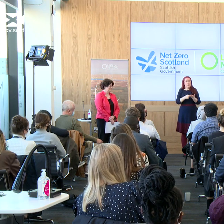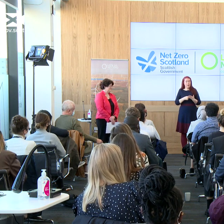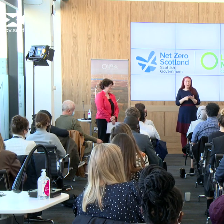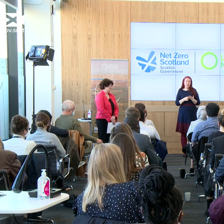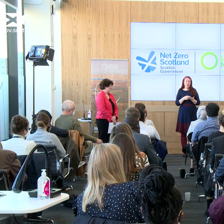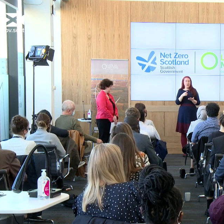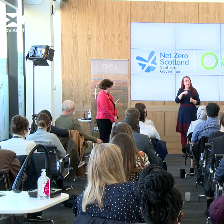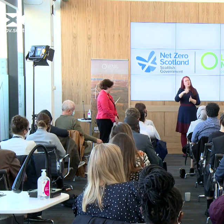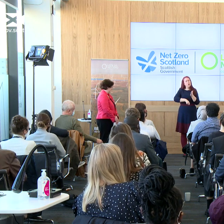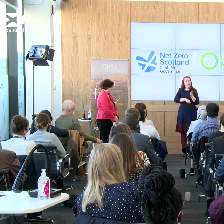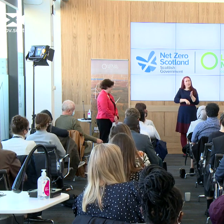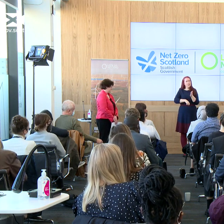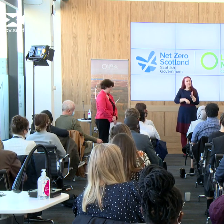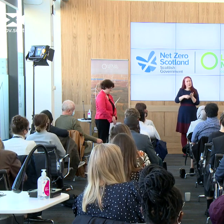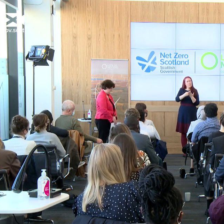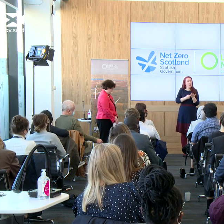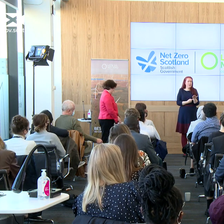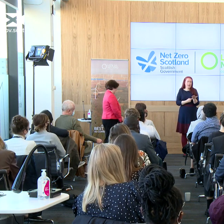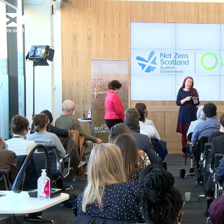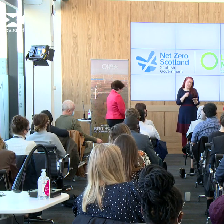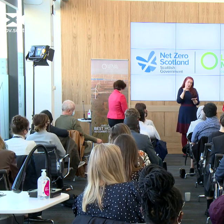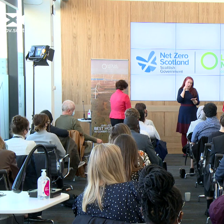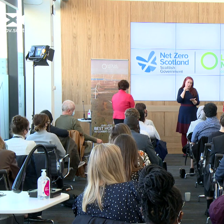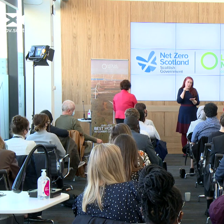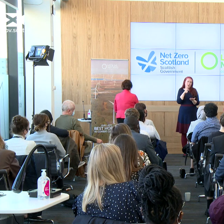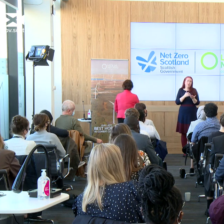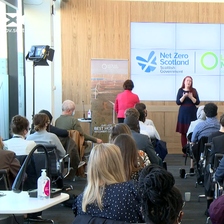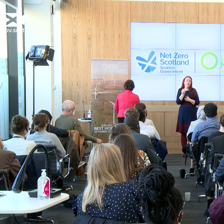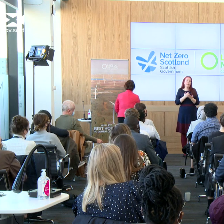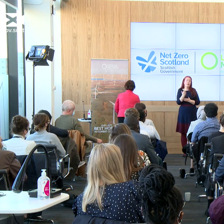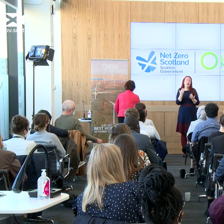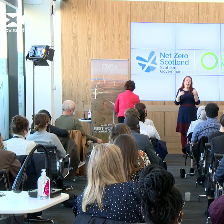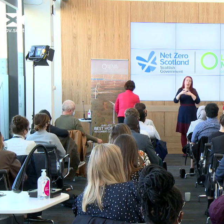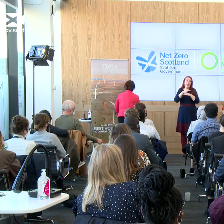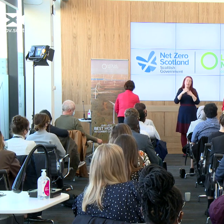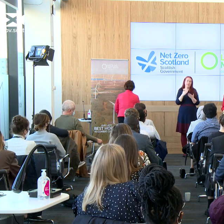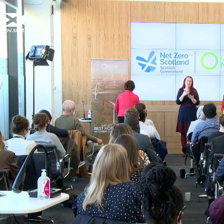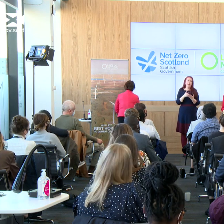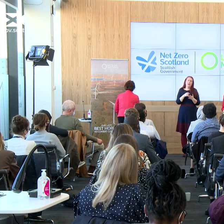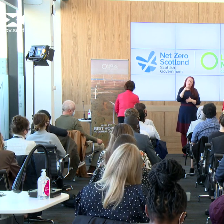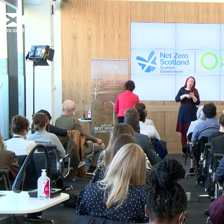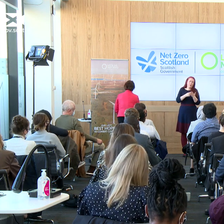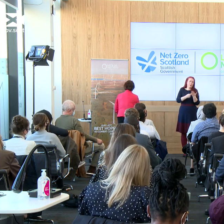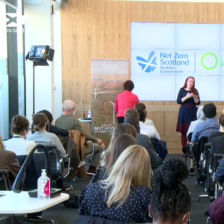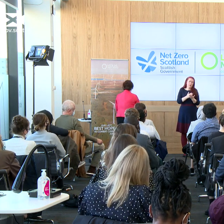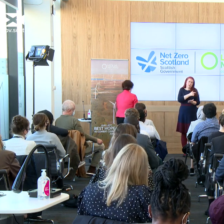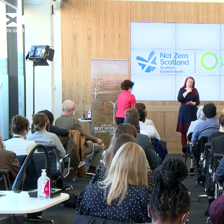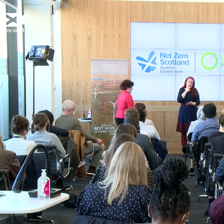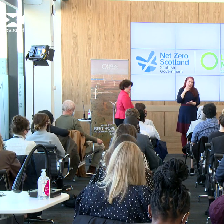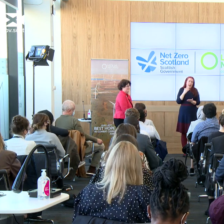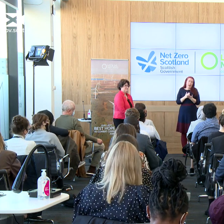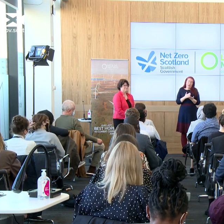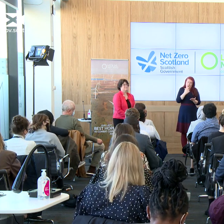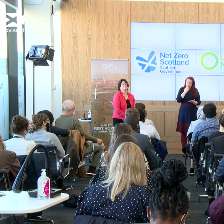Procurement policy is really, as you will have found out in the course of the Climate Assembly, is really dry and technical and sometimes seems deadly